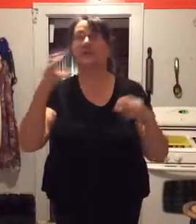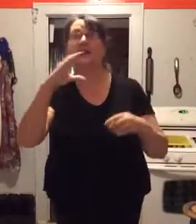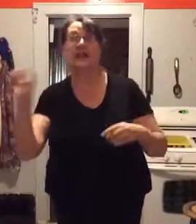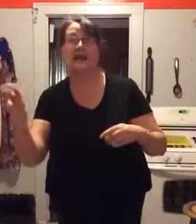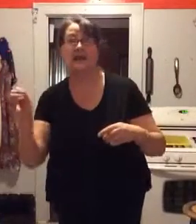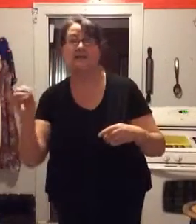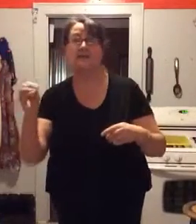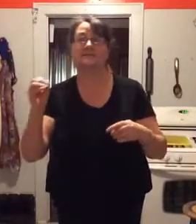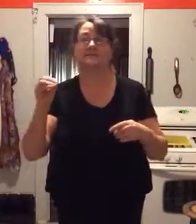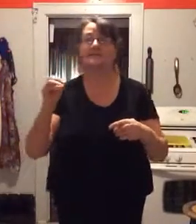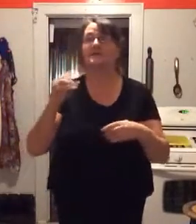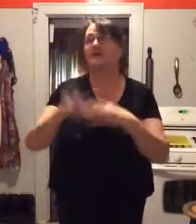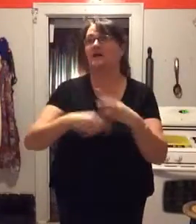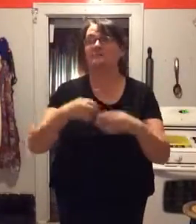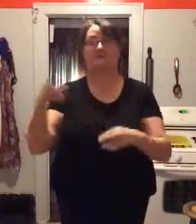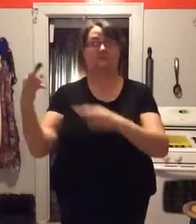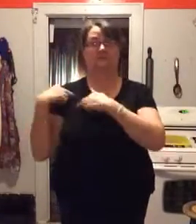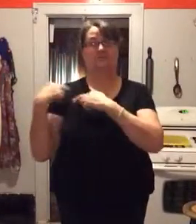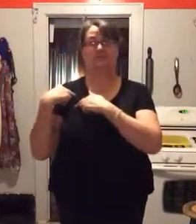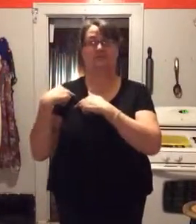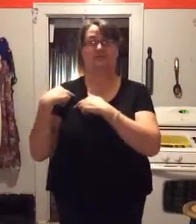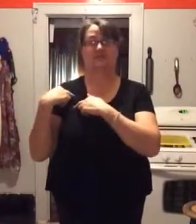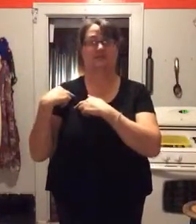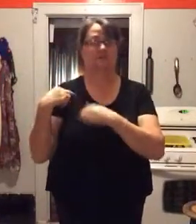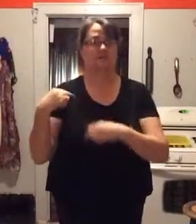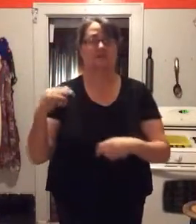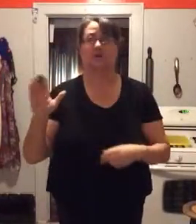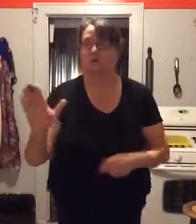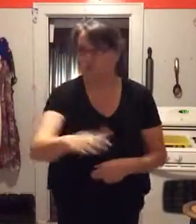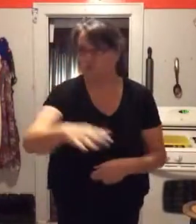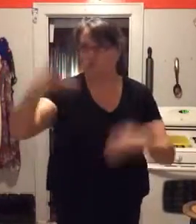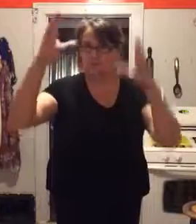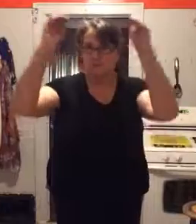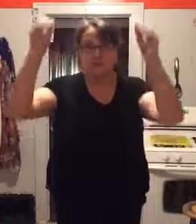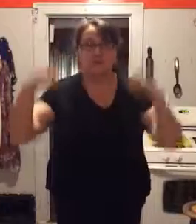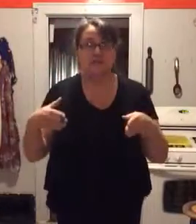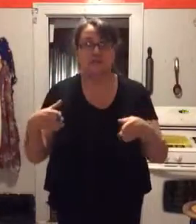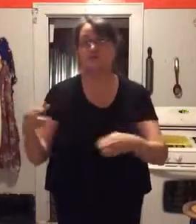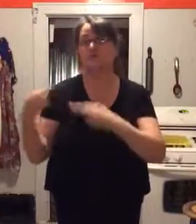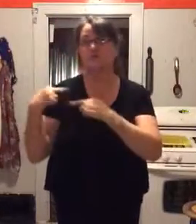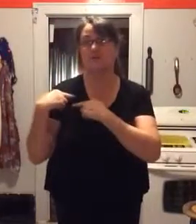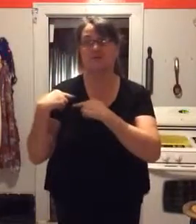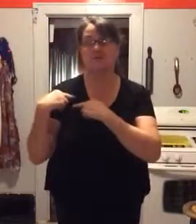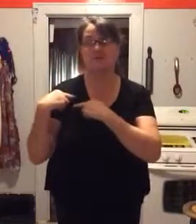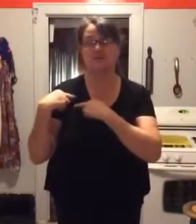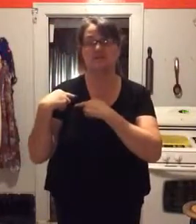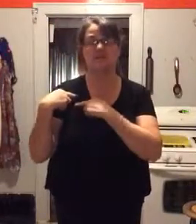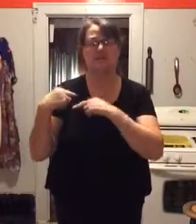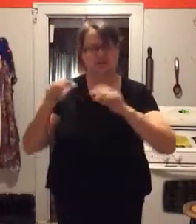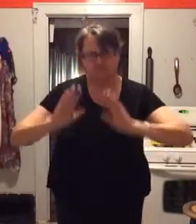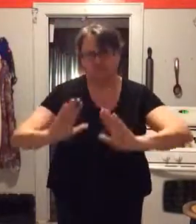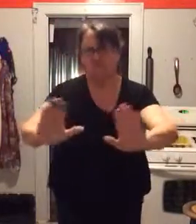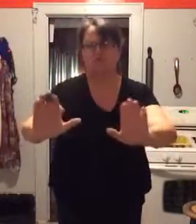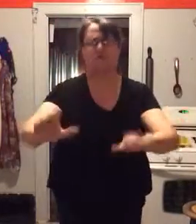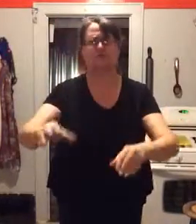about your teachers' responsibilities for inspiring you and pushing you to learn. I've talked